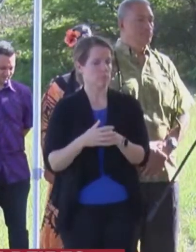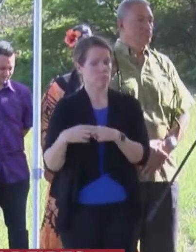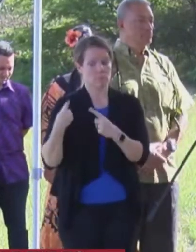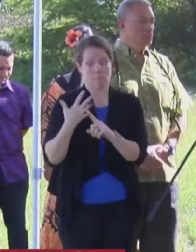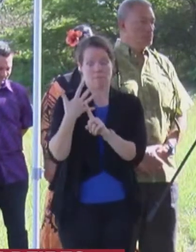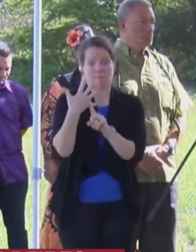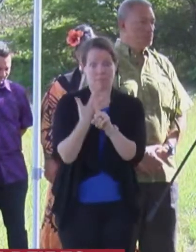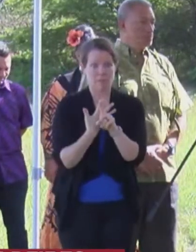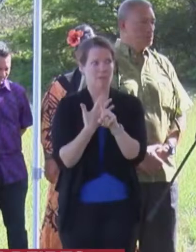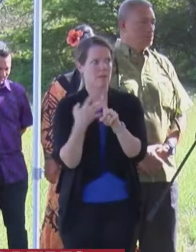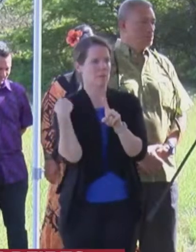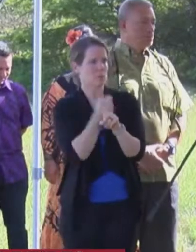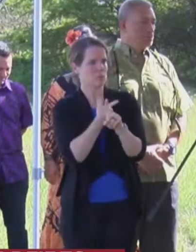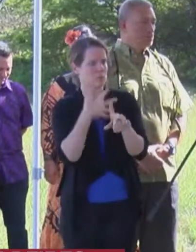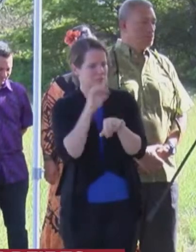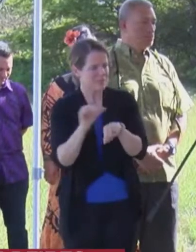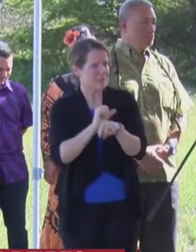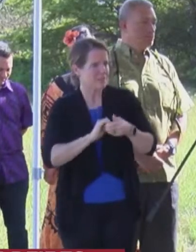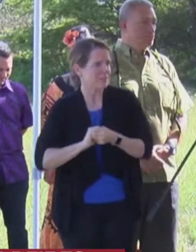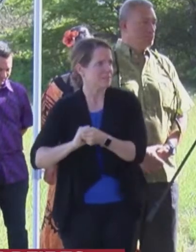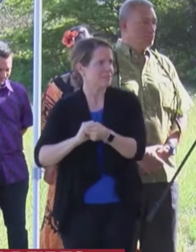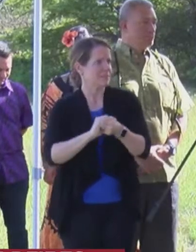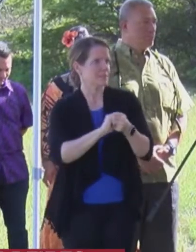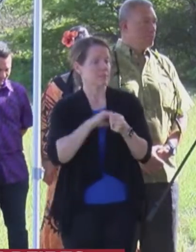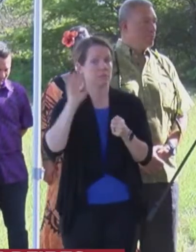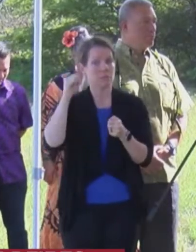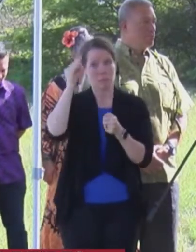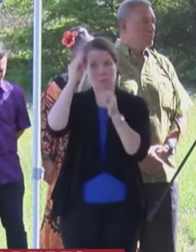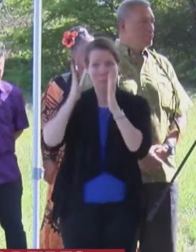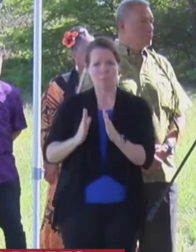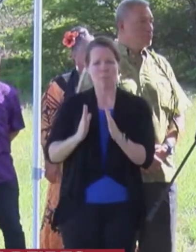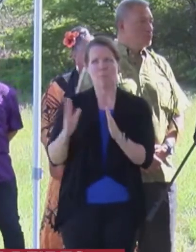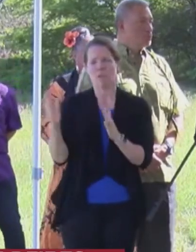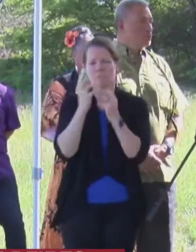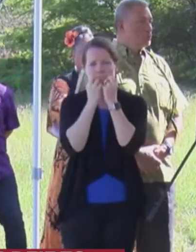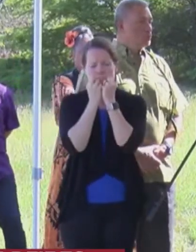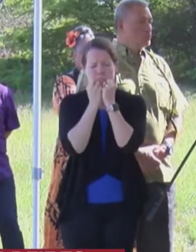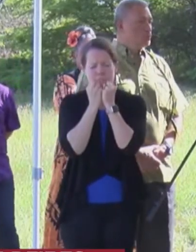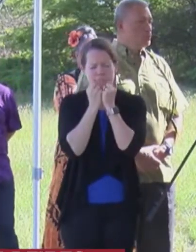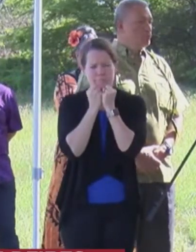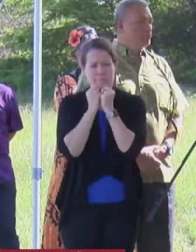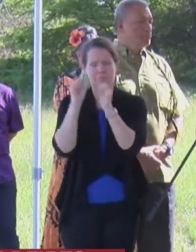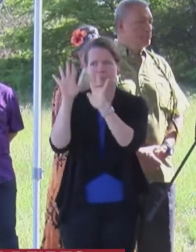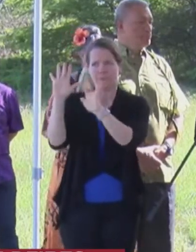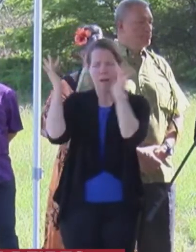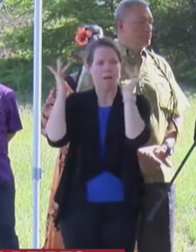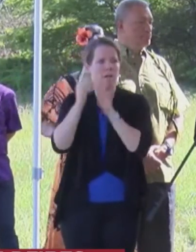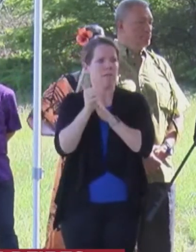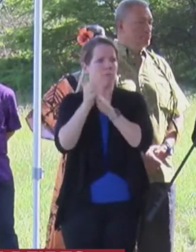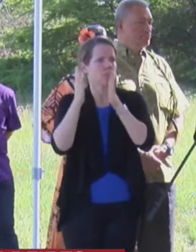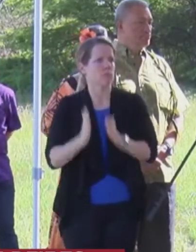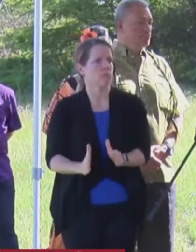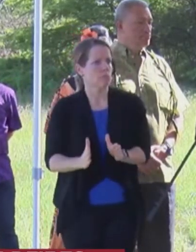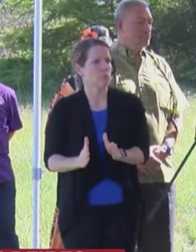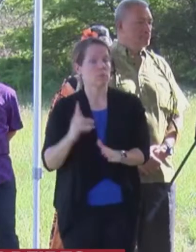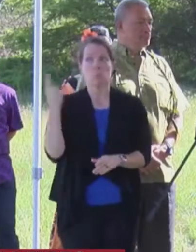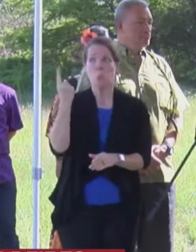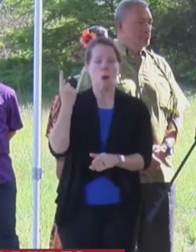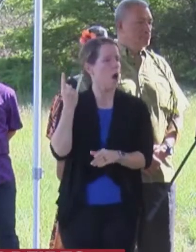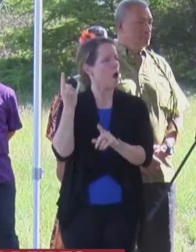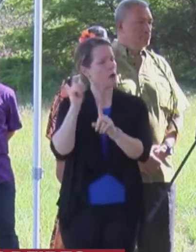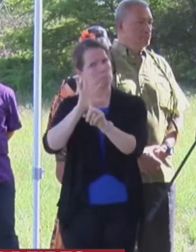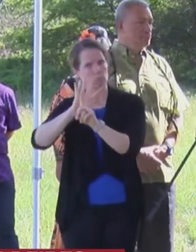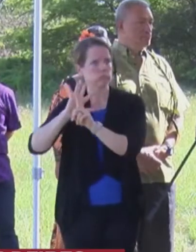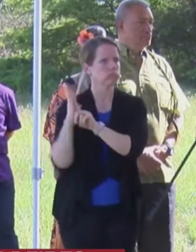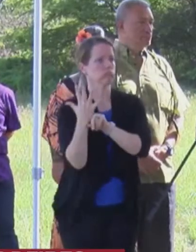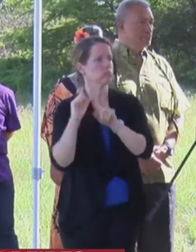provide care for people. And the mayor has been an extraordinary caring leader, and he has been aided by terrific people to bring us all together.